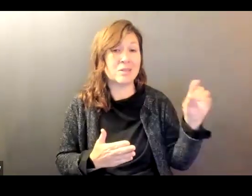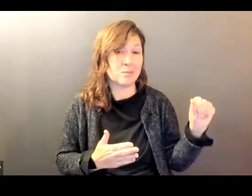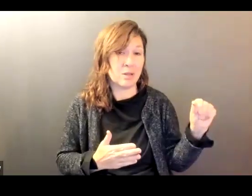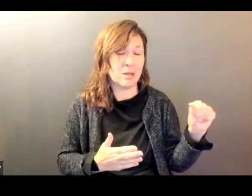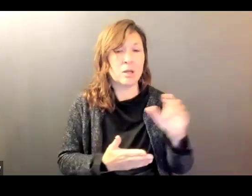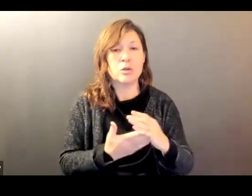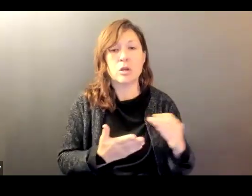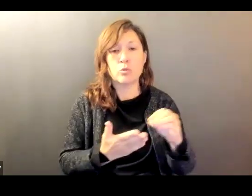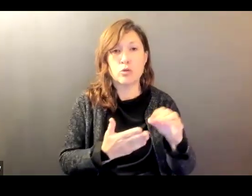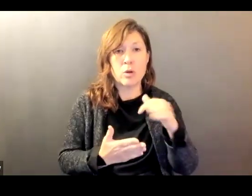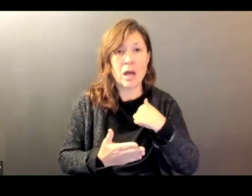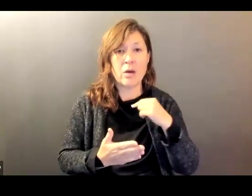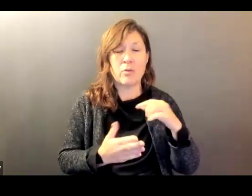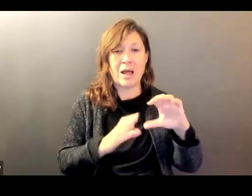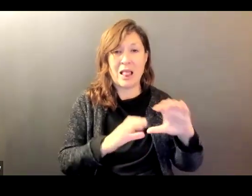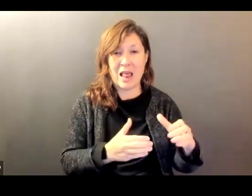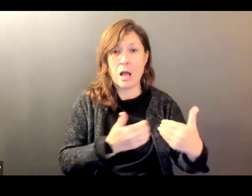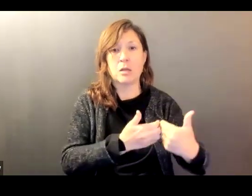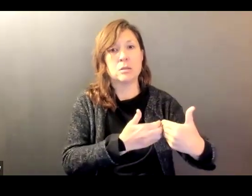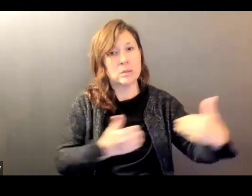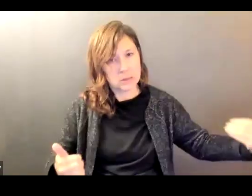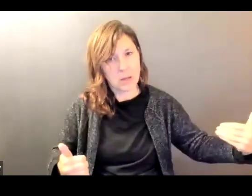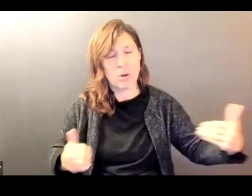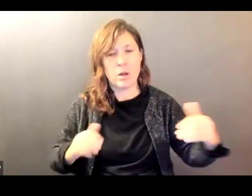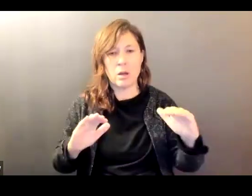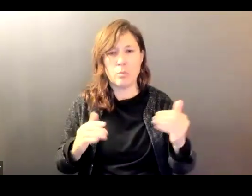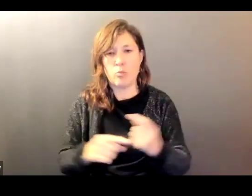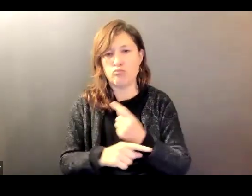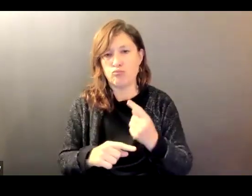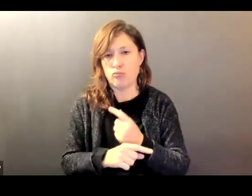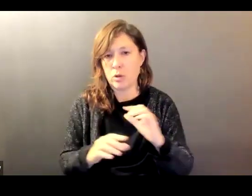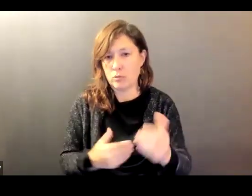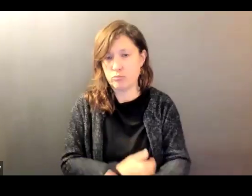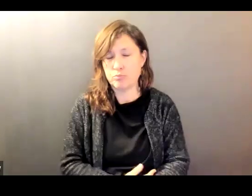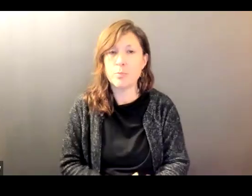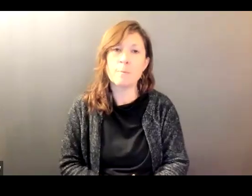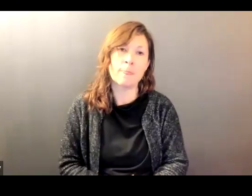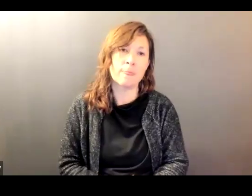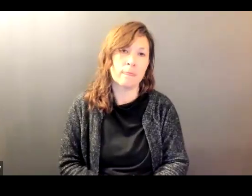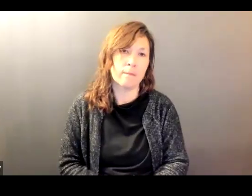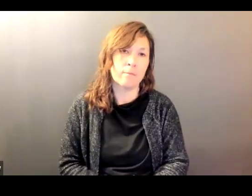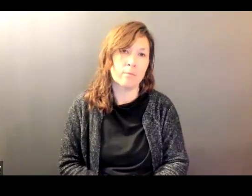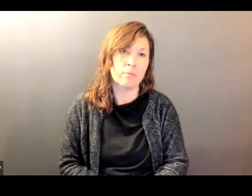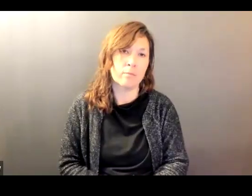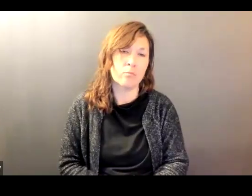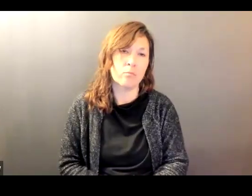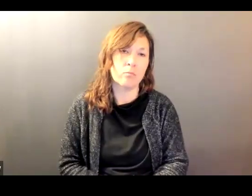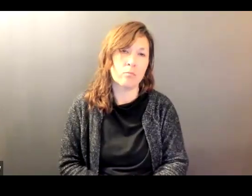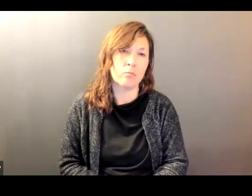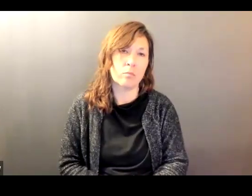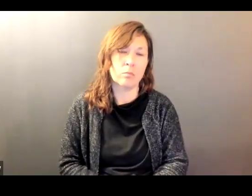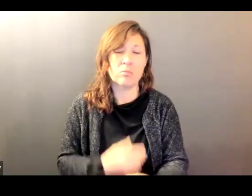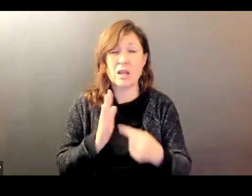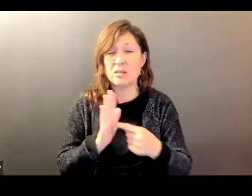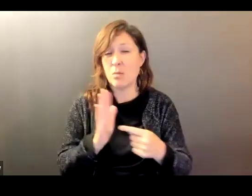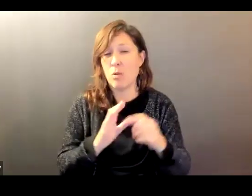in classrooms that are considered substantially separate. So if it could be like a classroom that is